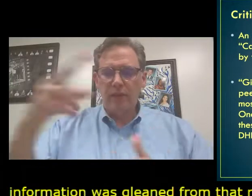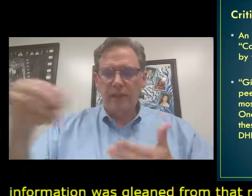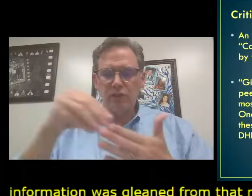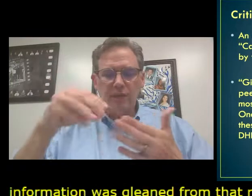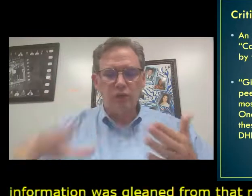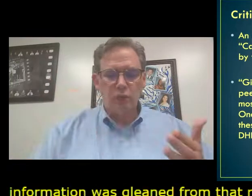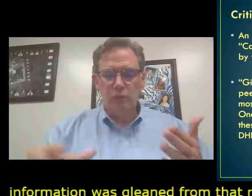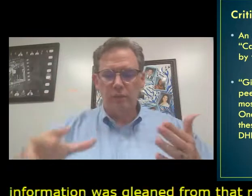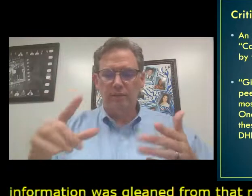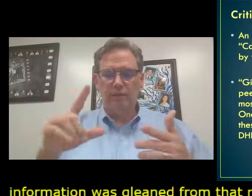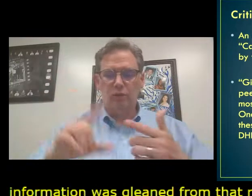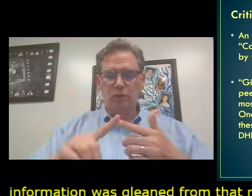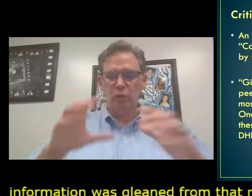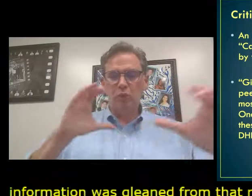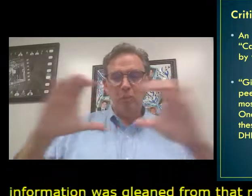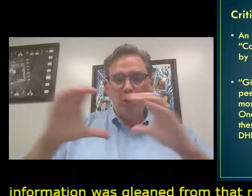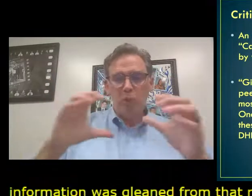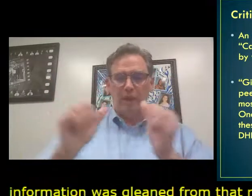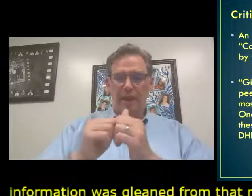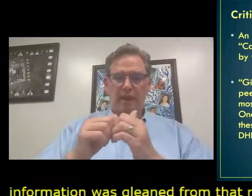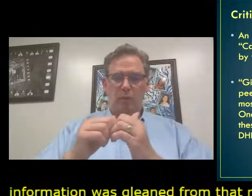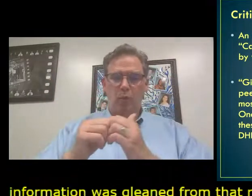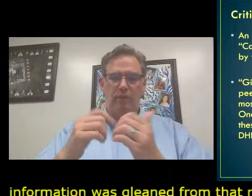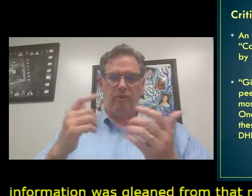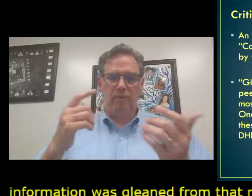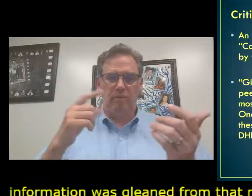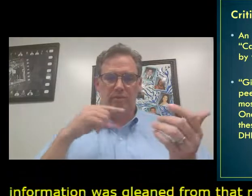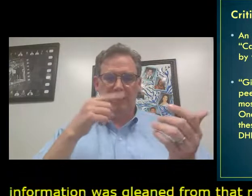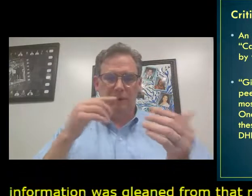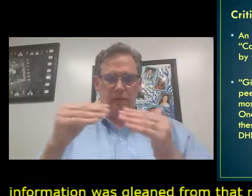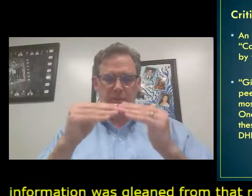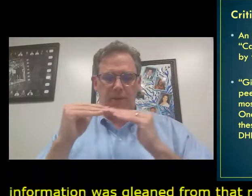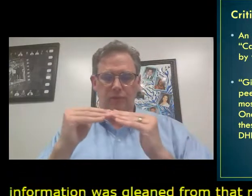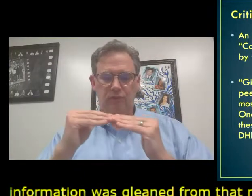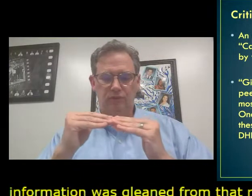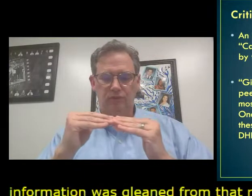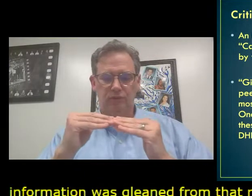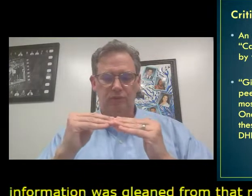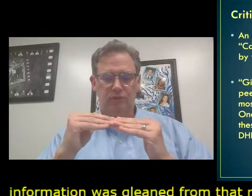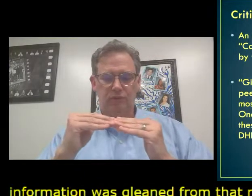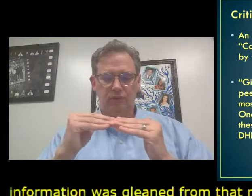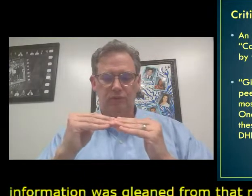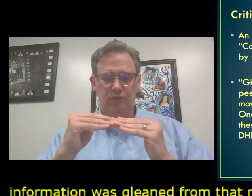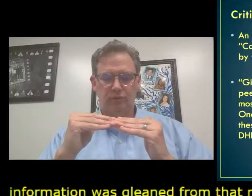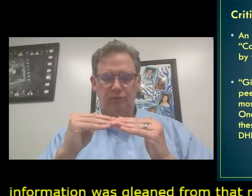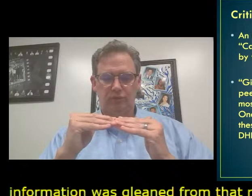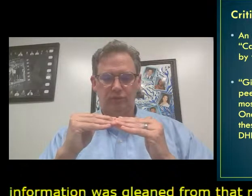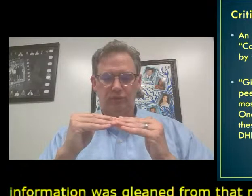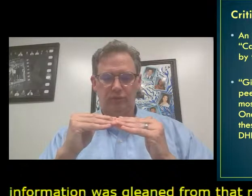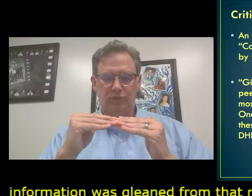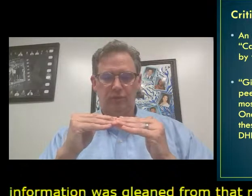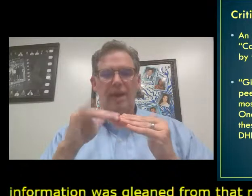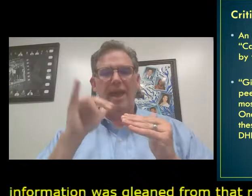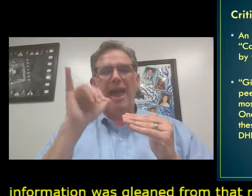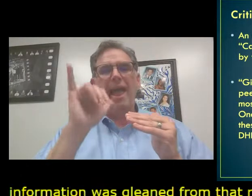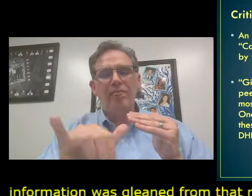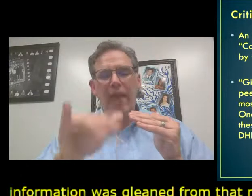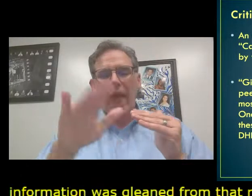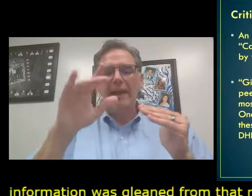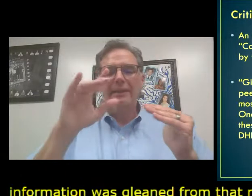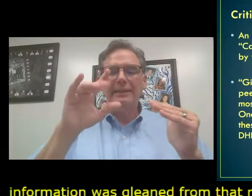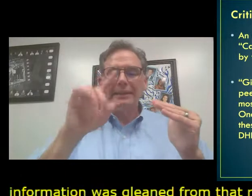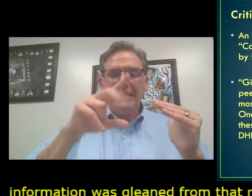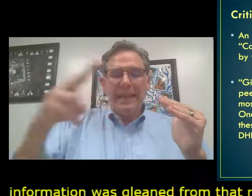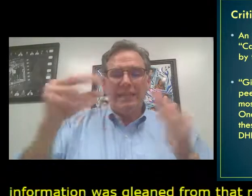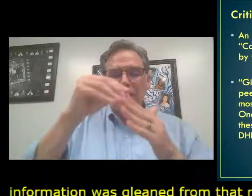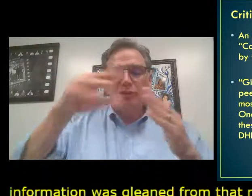deaf and hard of hearing students, with the recognition that it's difficult for deaf and hard of hearing students